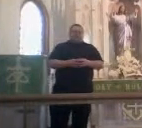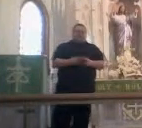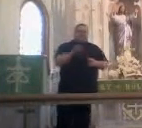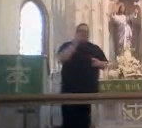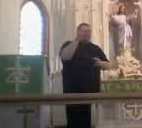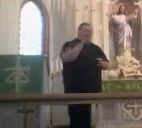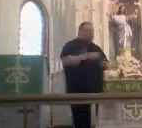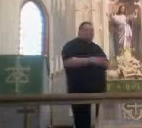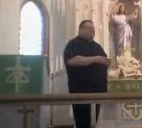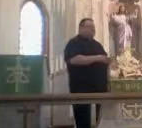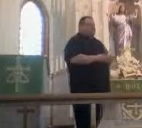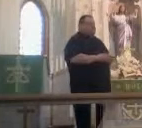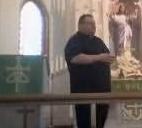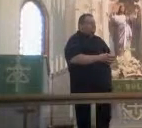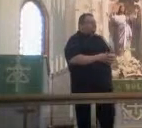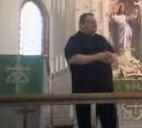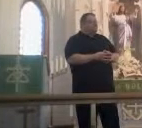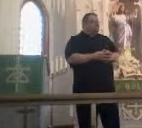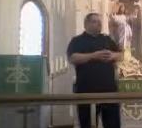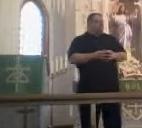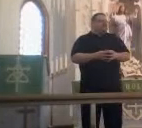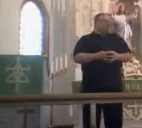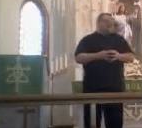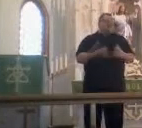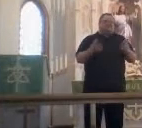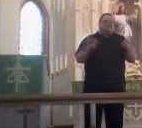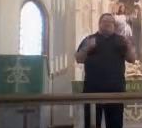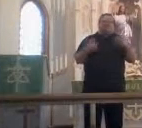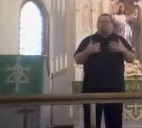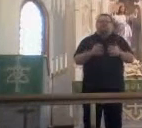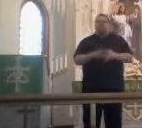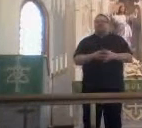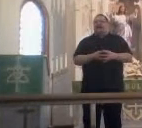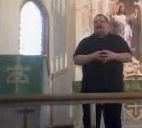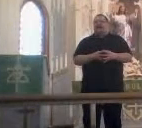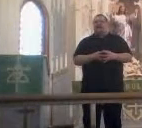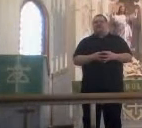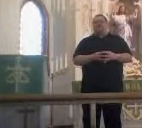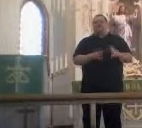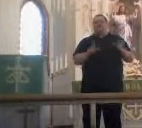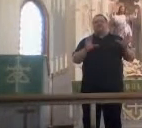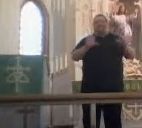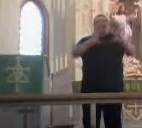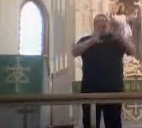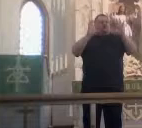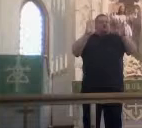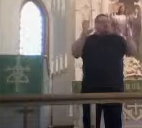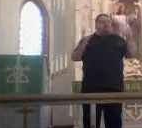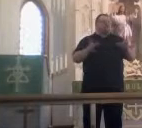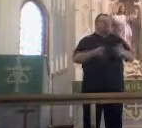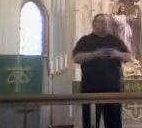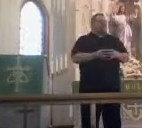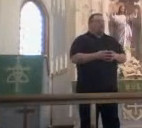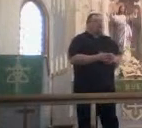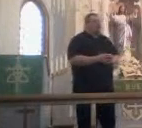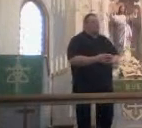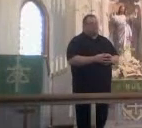God is not finished with you yet either. God is not finished with me. God is not finished with all of his churches all around the